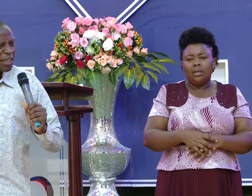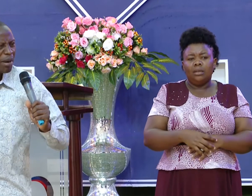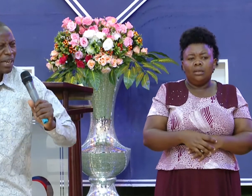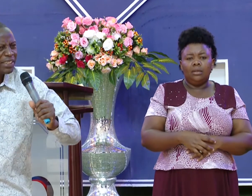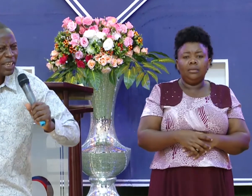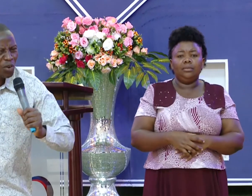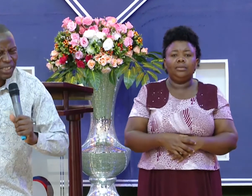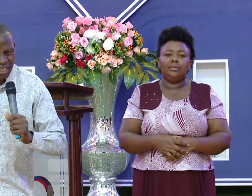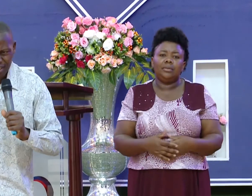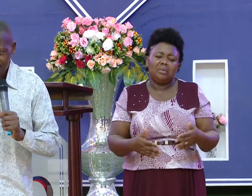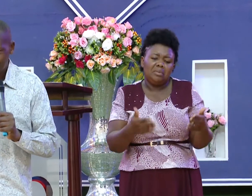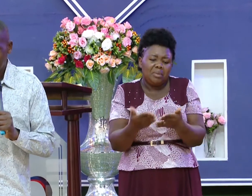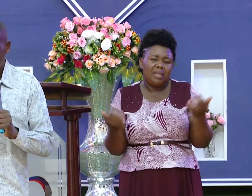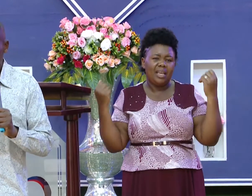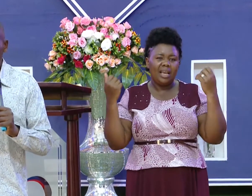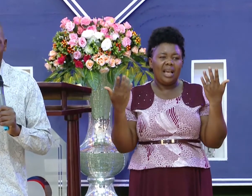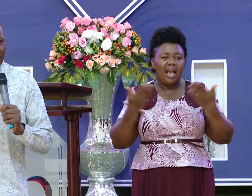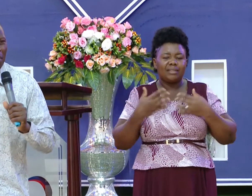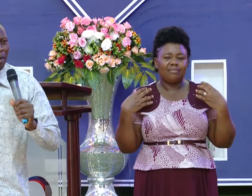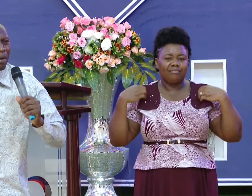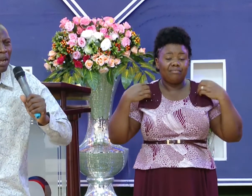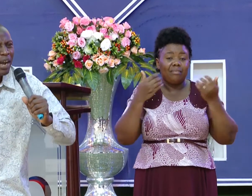though he's rich, and you have